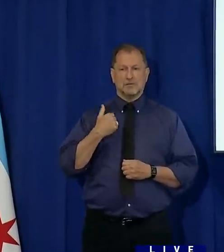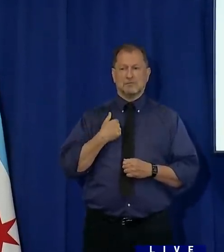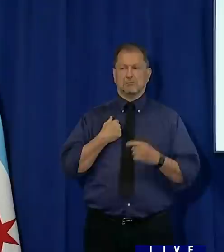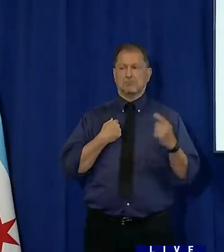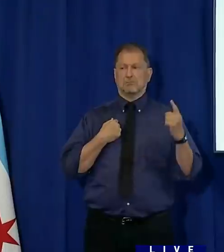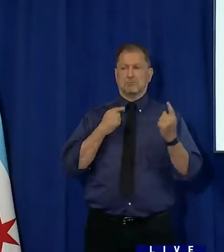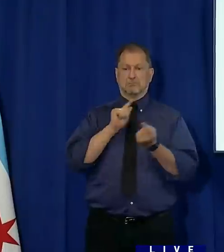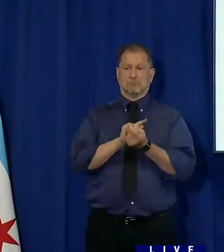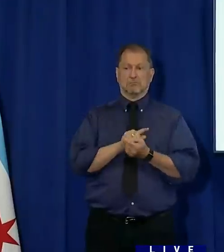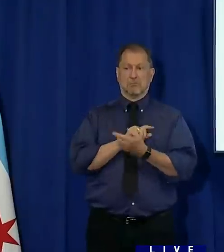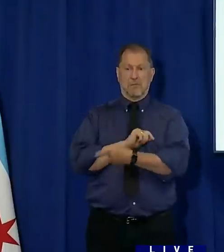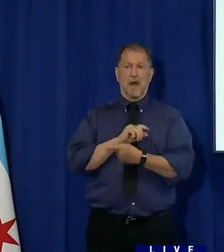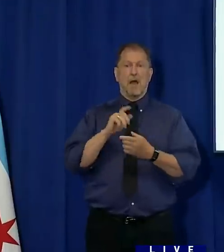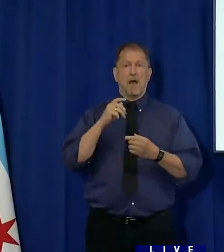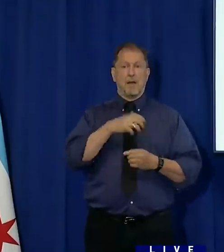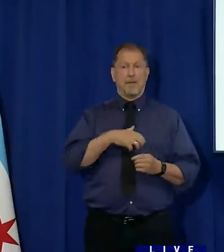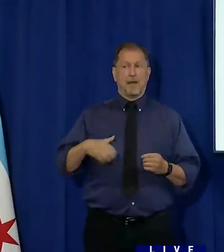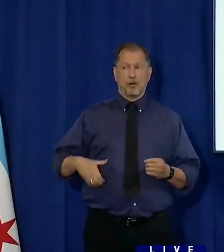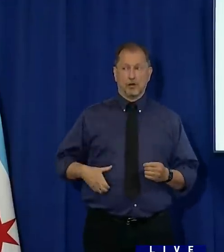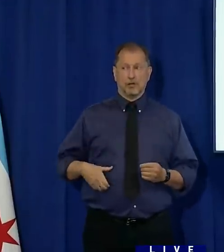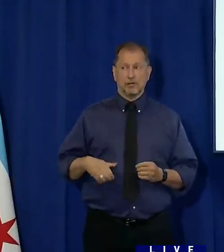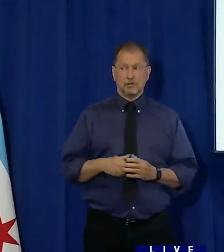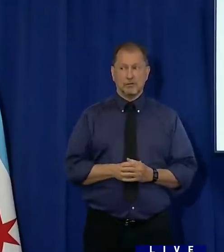the benefit of the doubt.